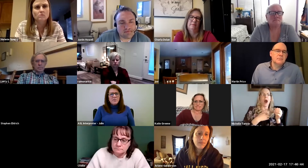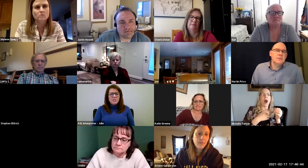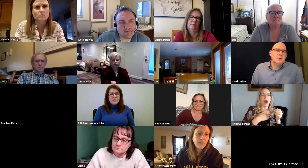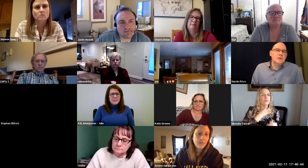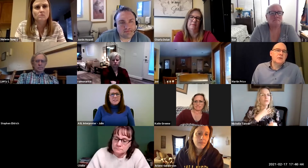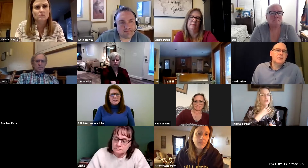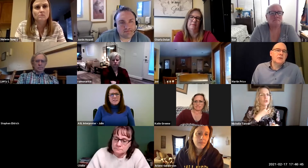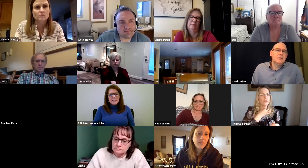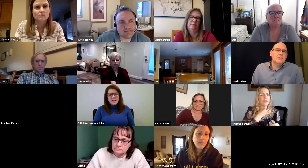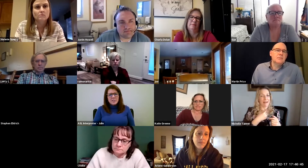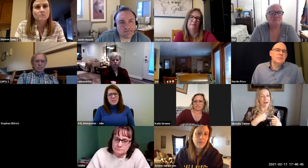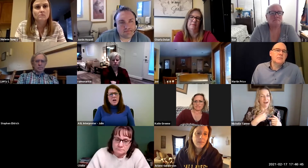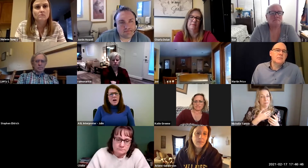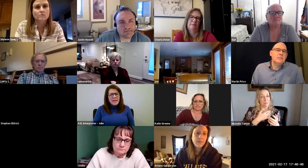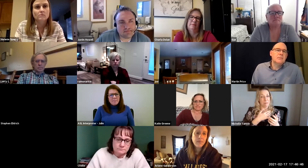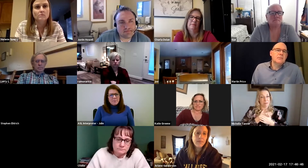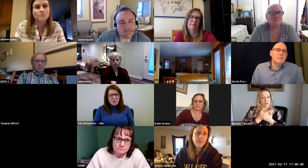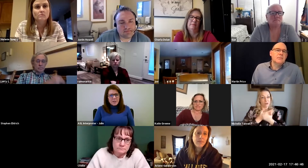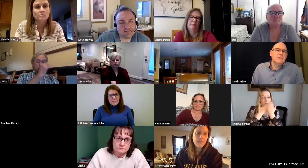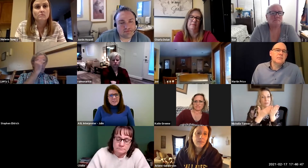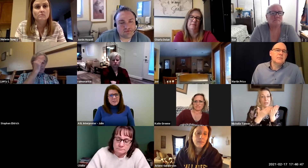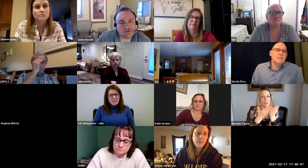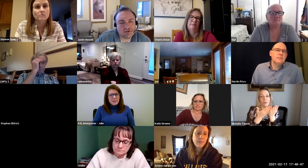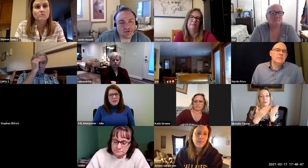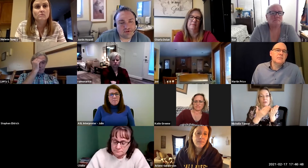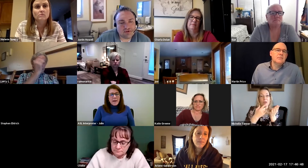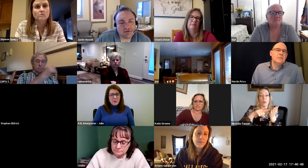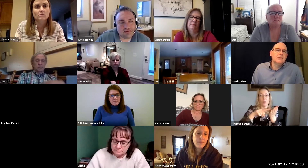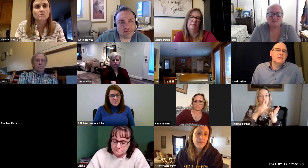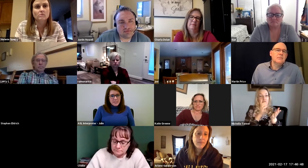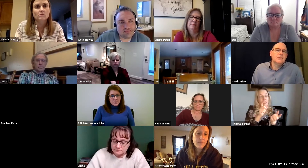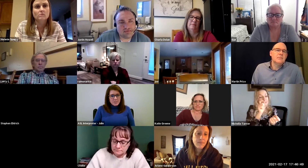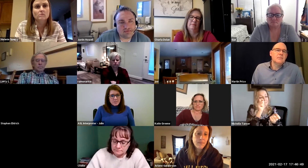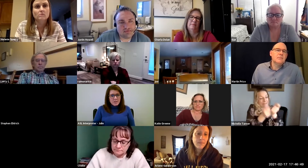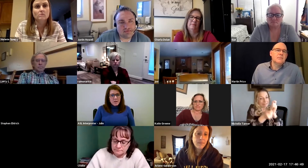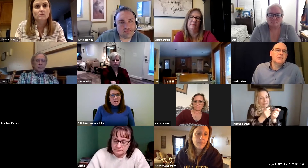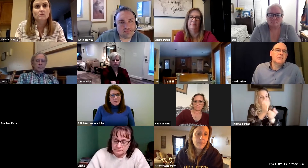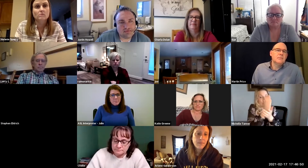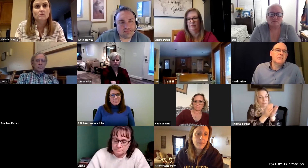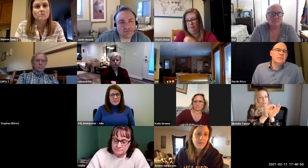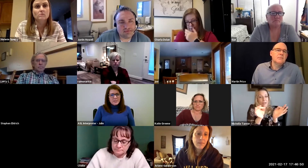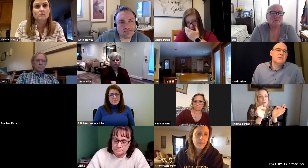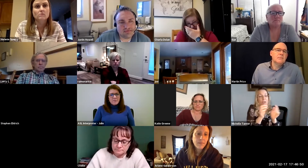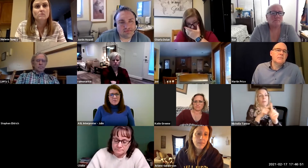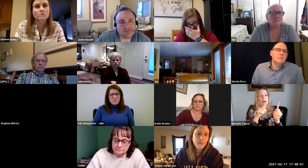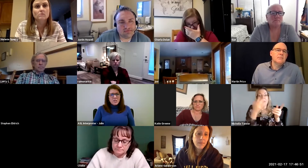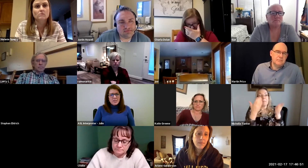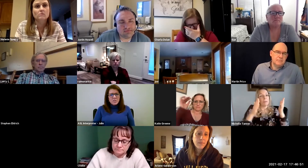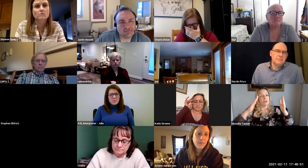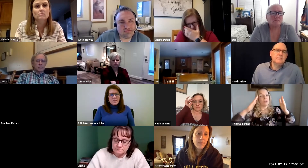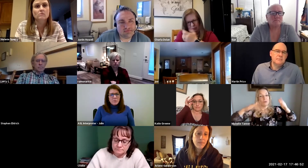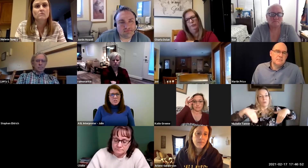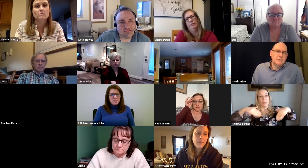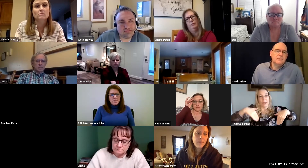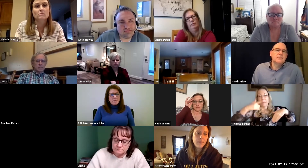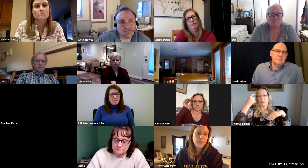as far as the DSDHH. I am curious. My recommendation is if you change